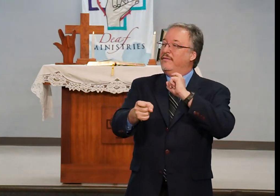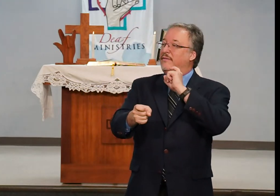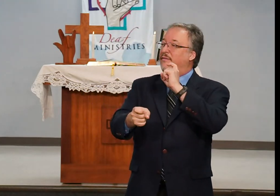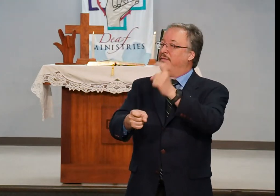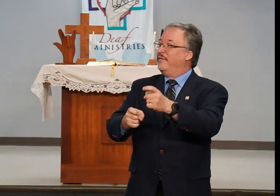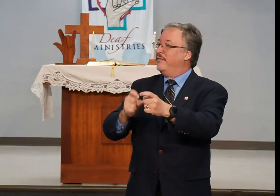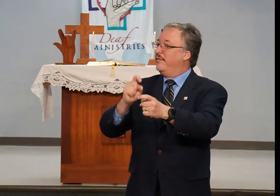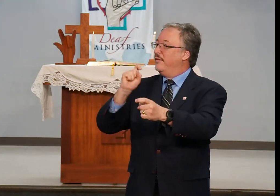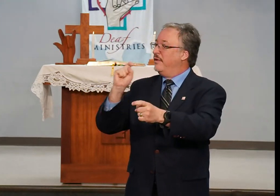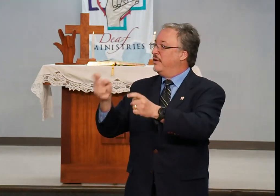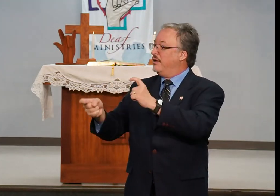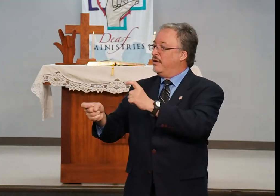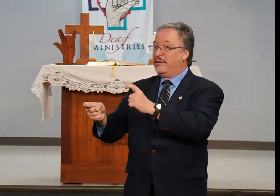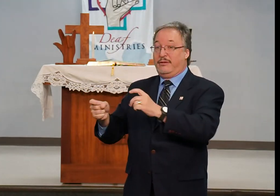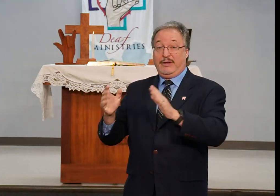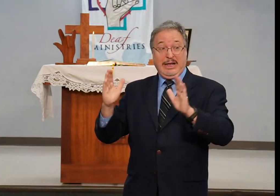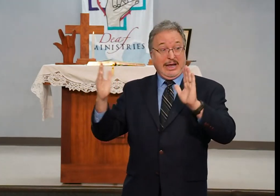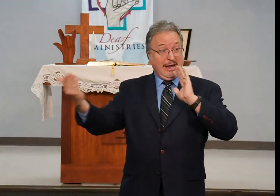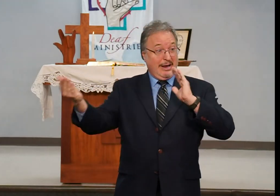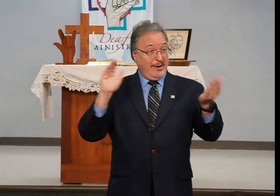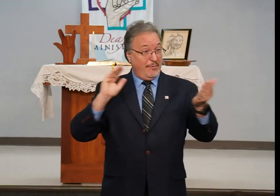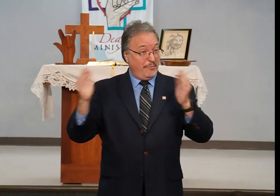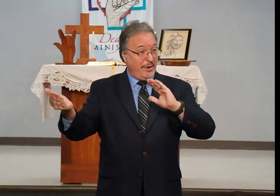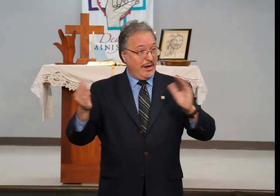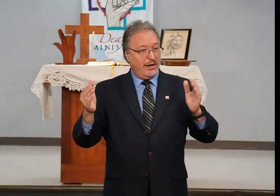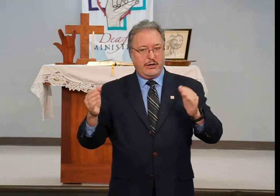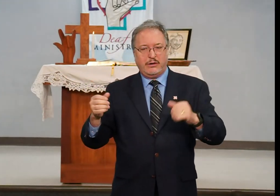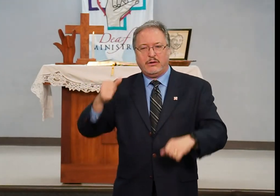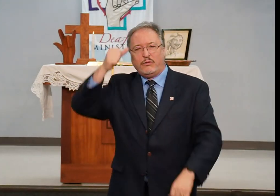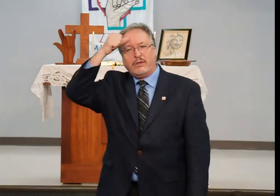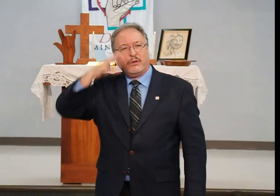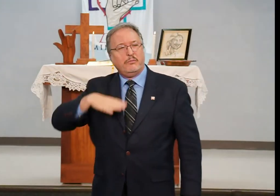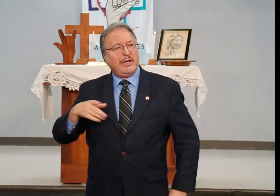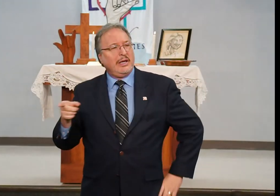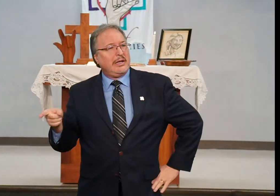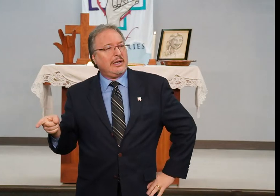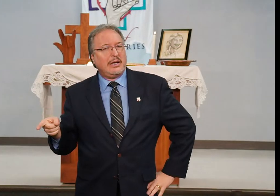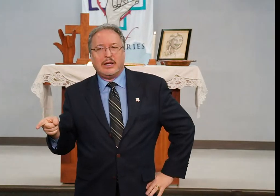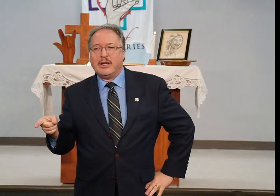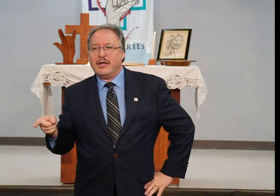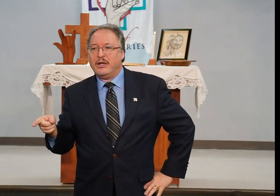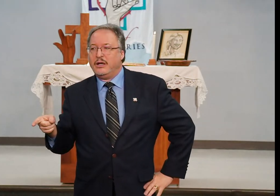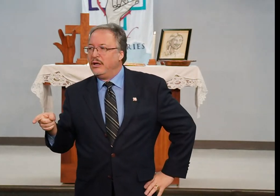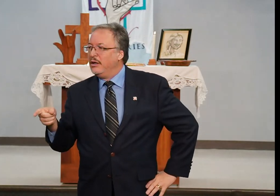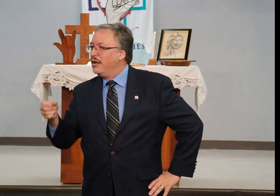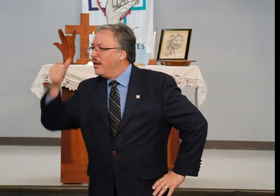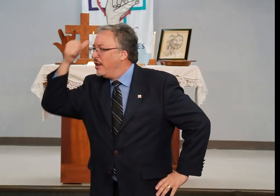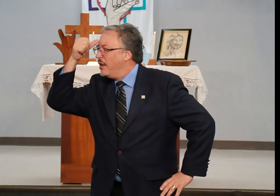Then gave of themselves to be part of Jesus'